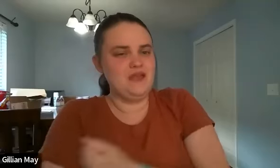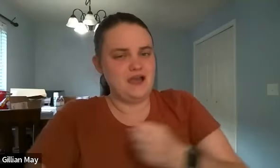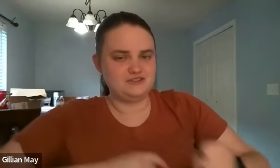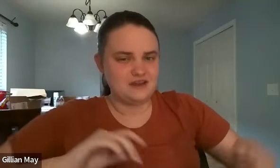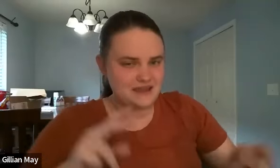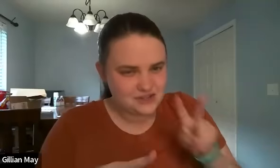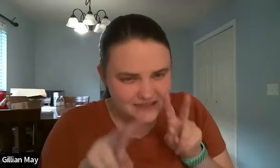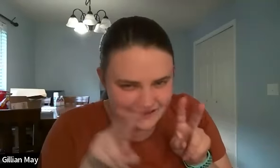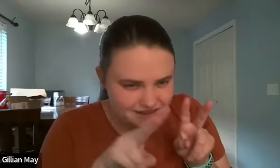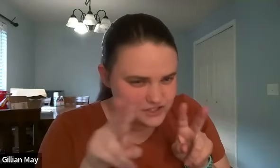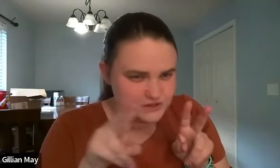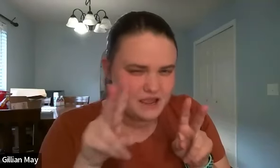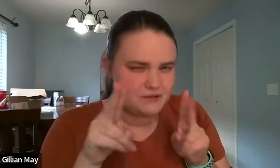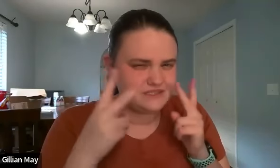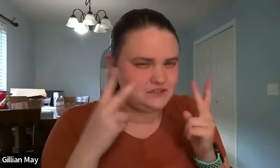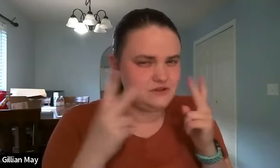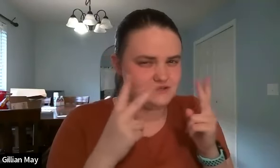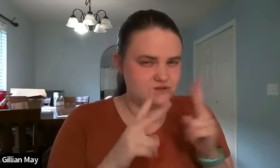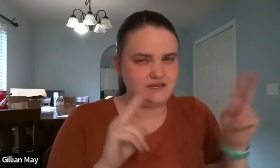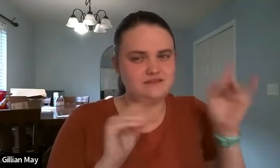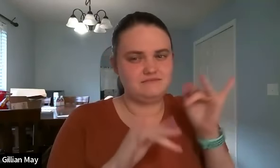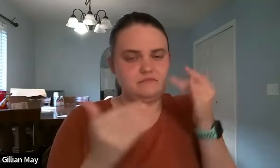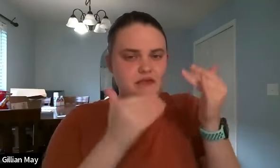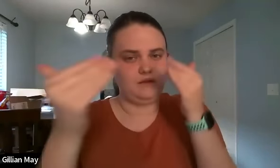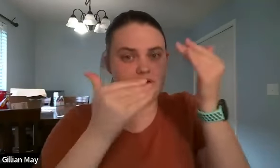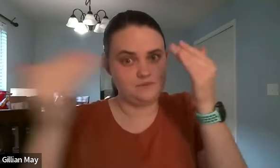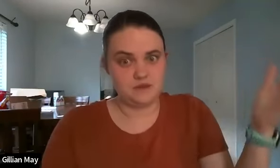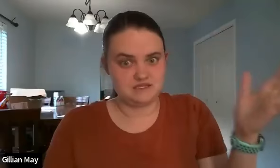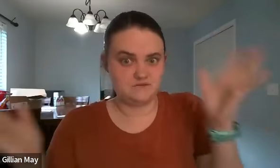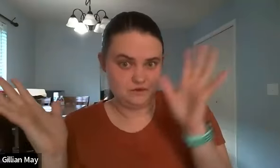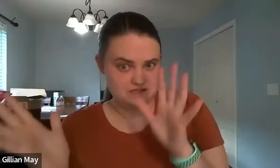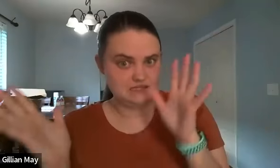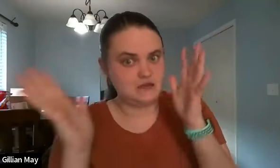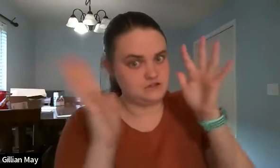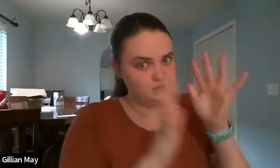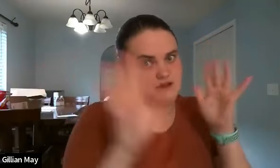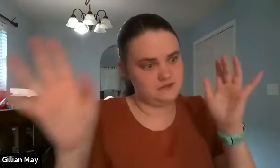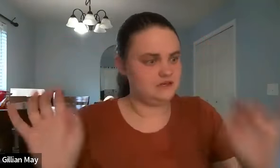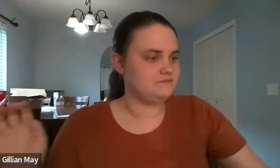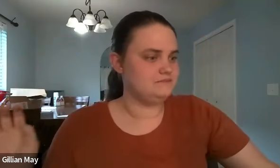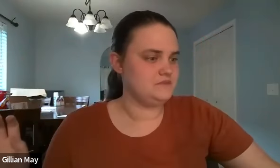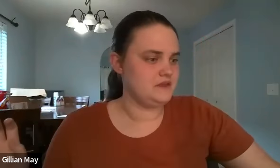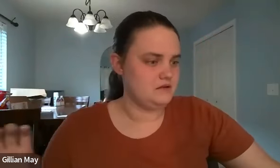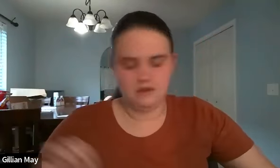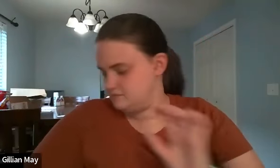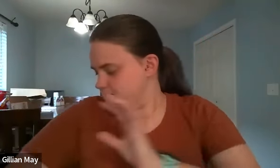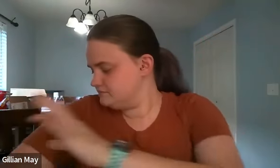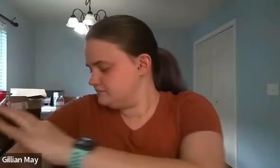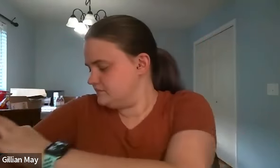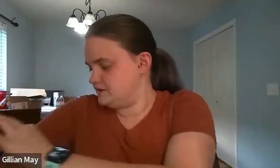I try to kind of catch on how I'm seeing you guys read it, and I'll pick up the pace if you guys need it. I'll slow down if you need it. Okay. There's a